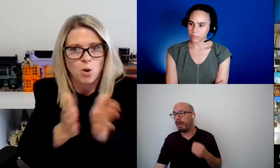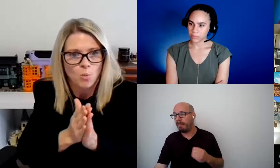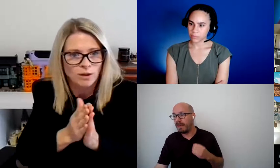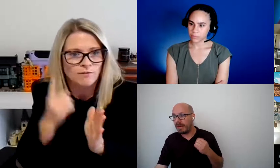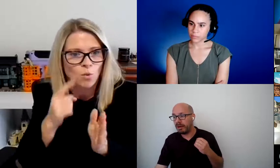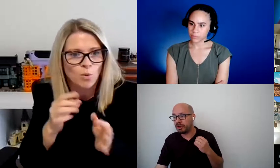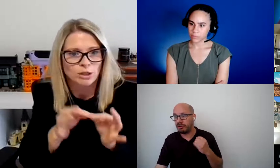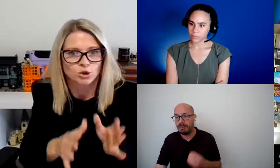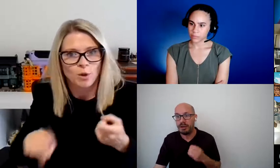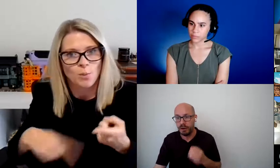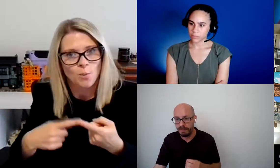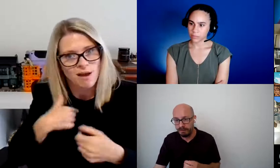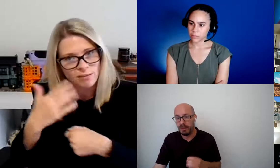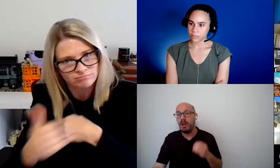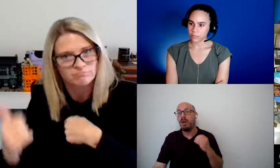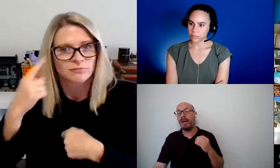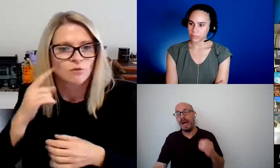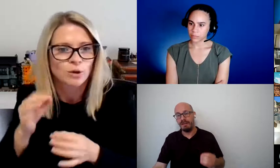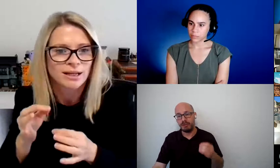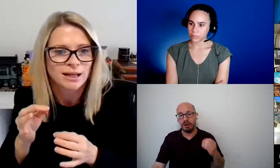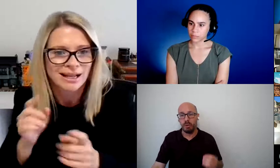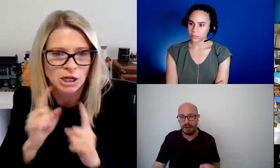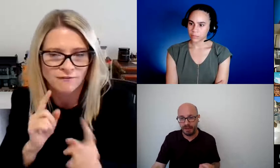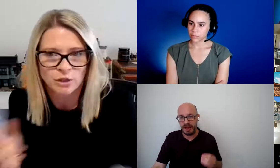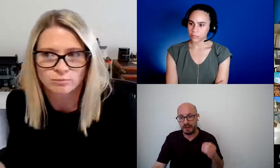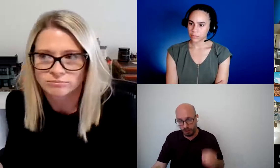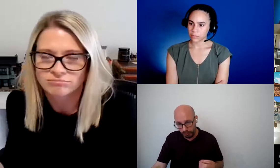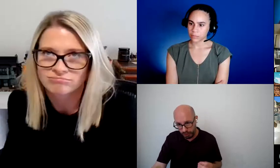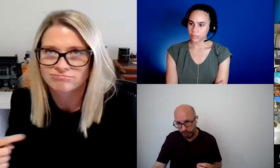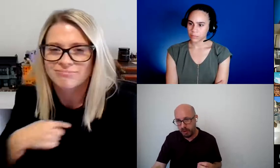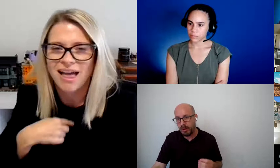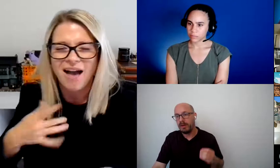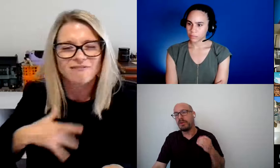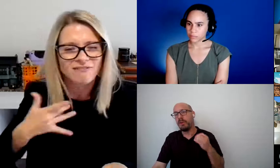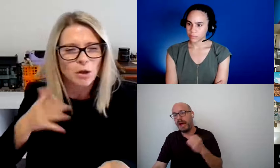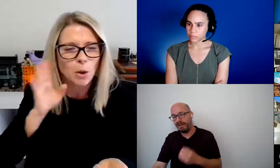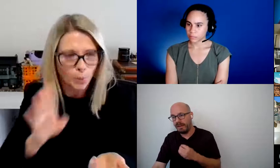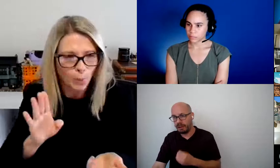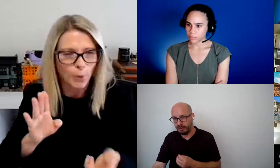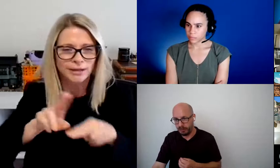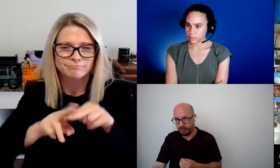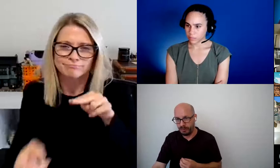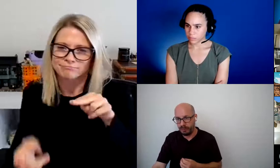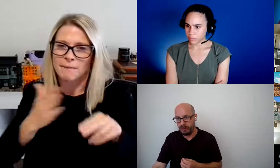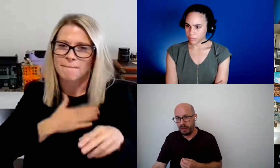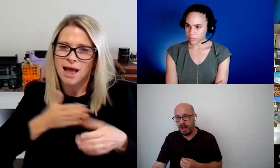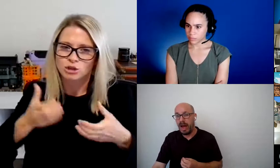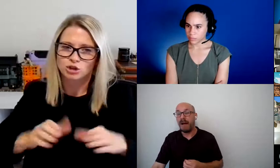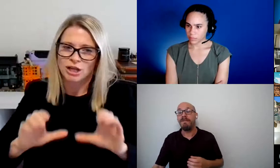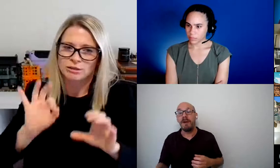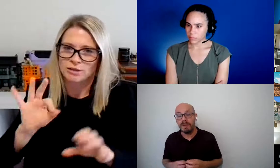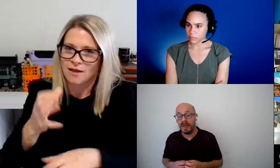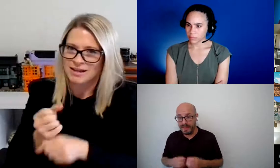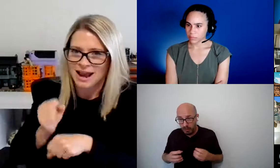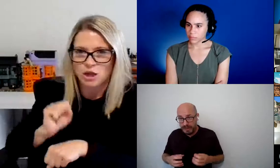I can remember being extremely nervous when having to request an interpreter to have an interview. I felt that